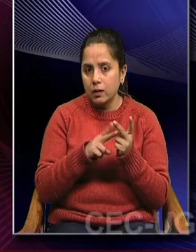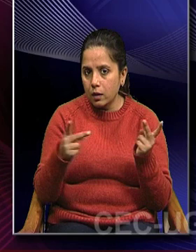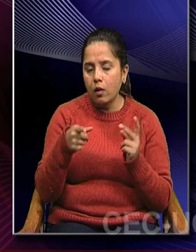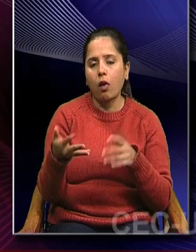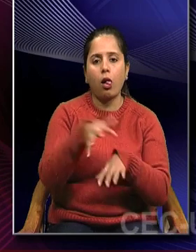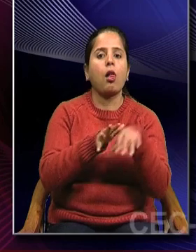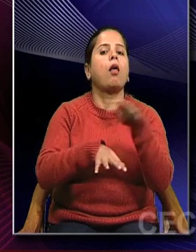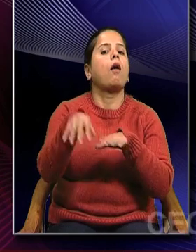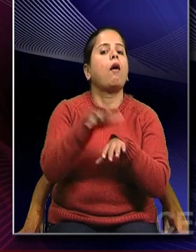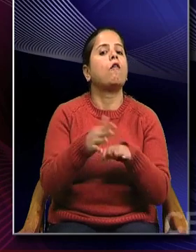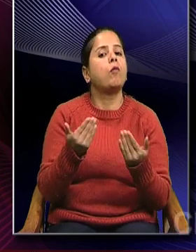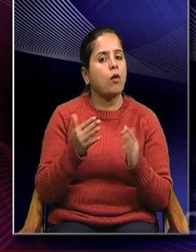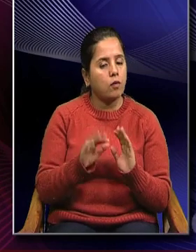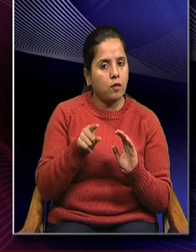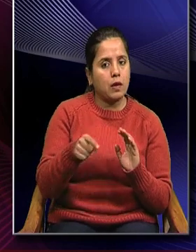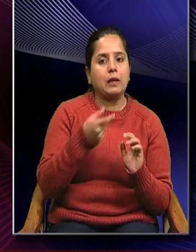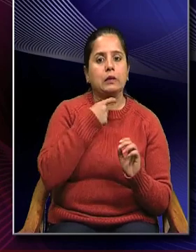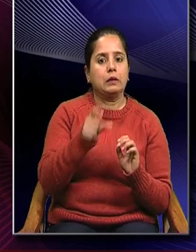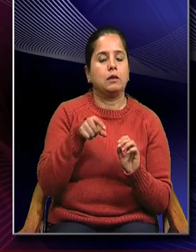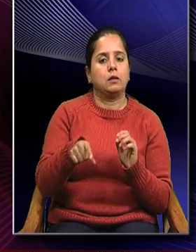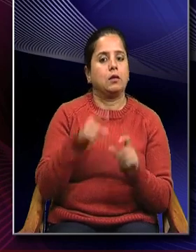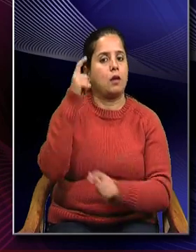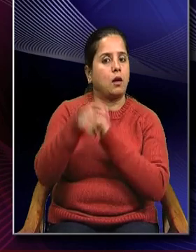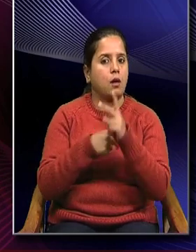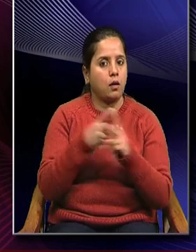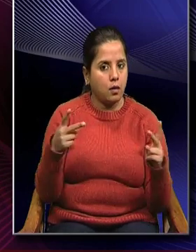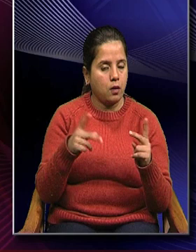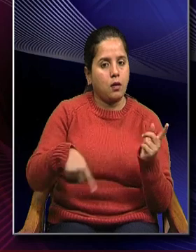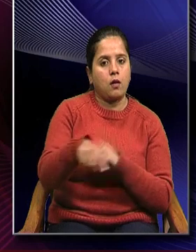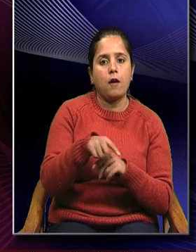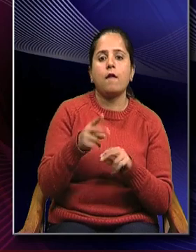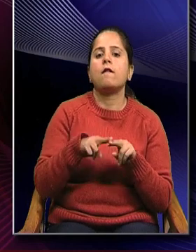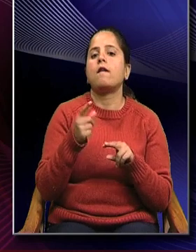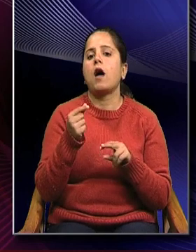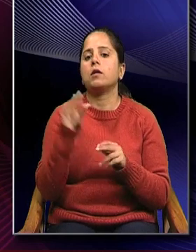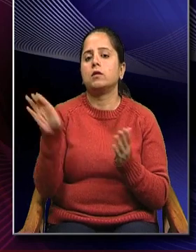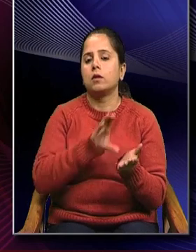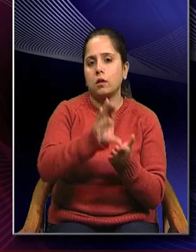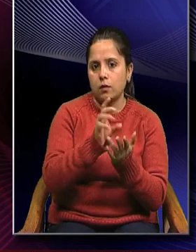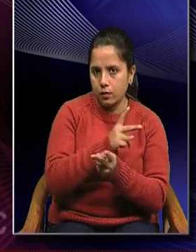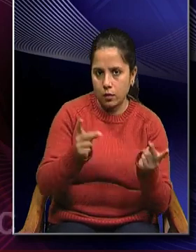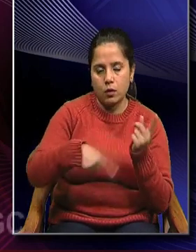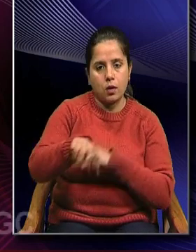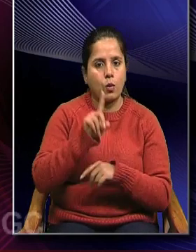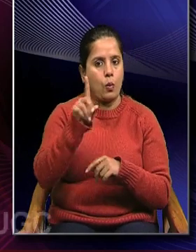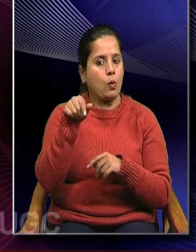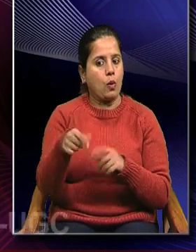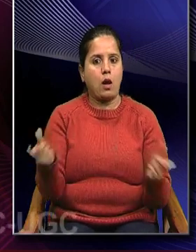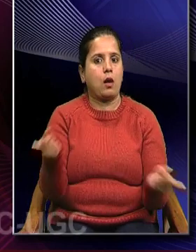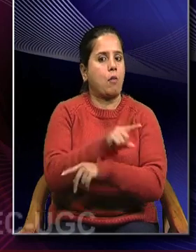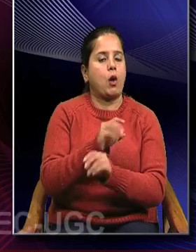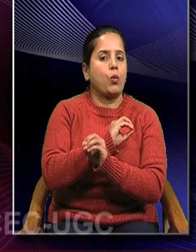well. And in the case of industrial capitalism and financial capitalism, where one did not replace